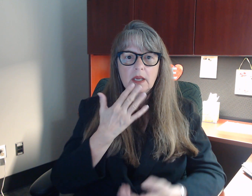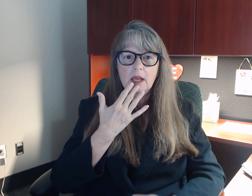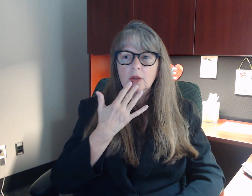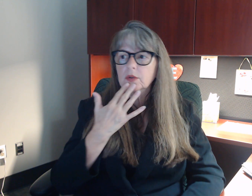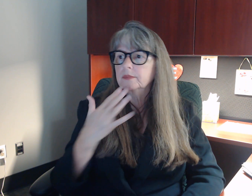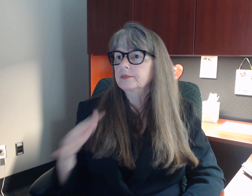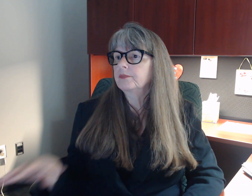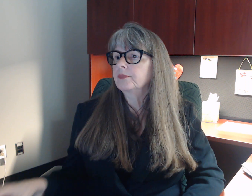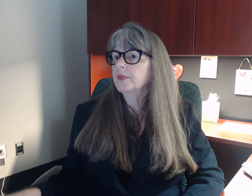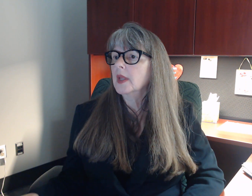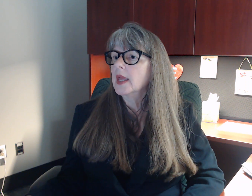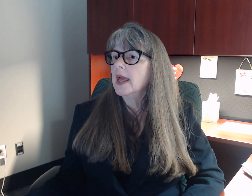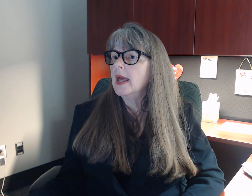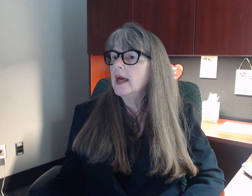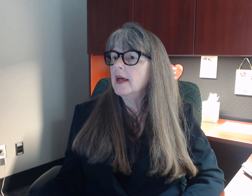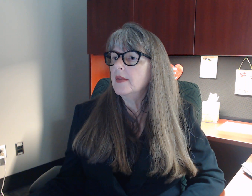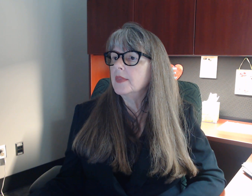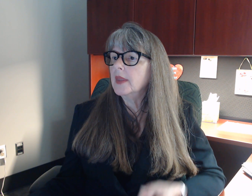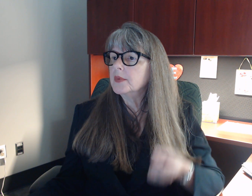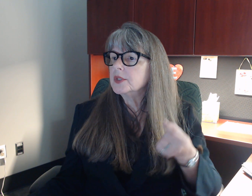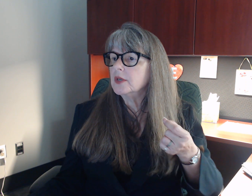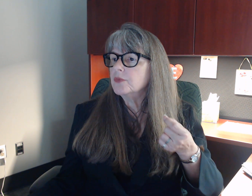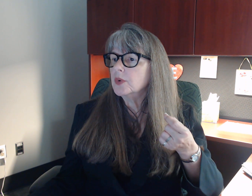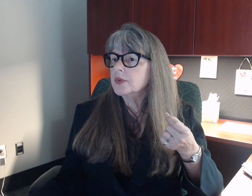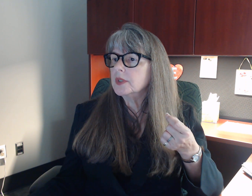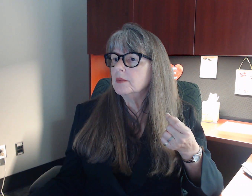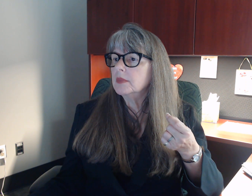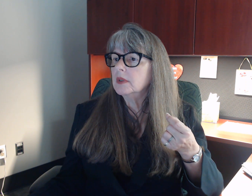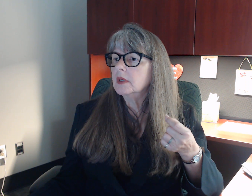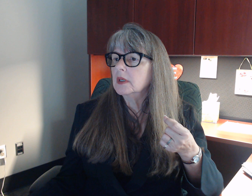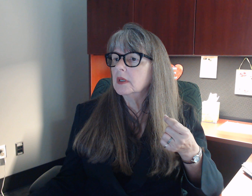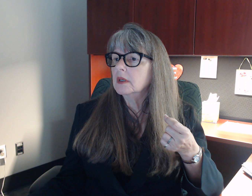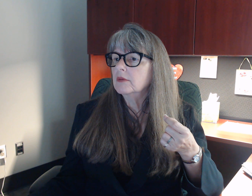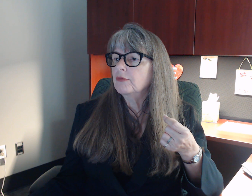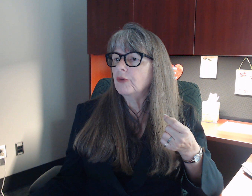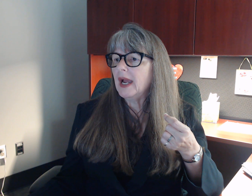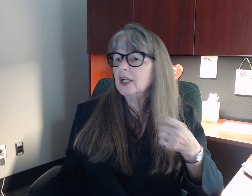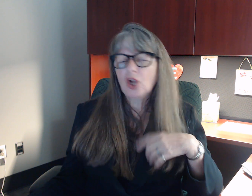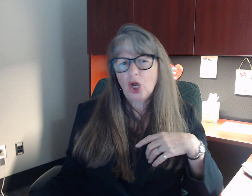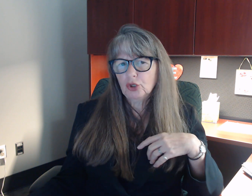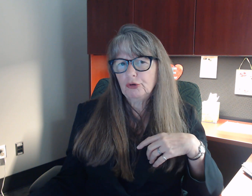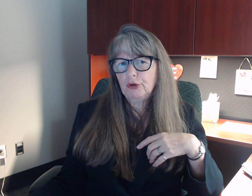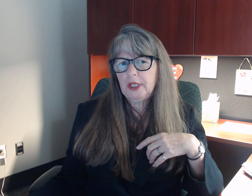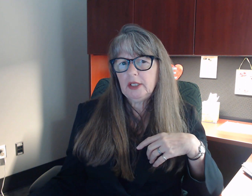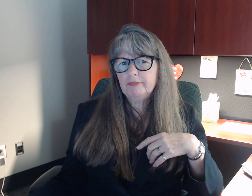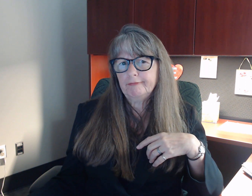color. And I was looking for some fried collard green.